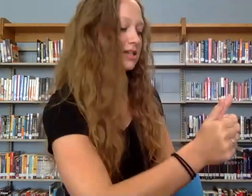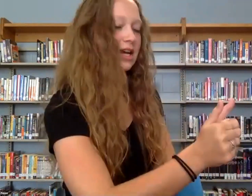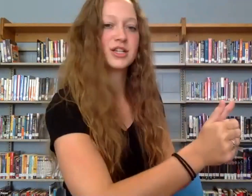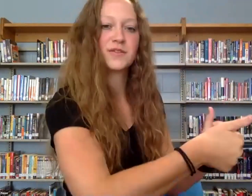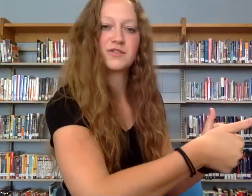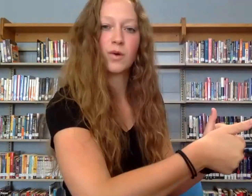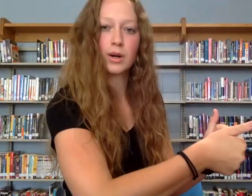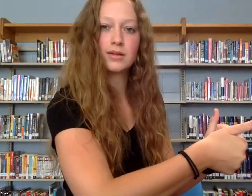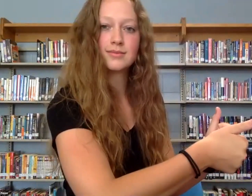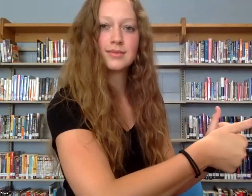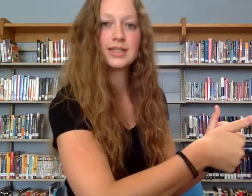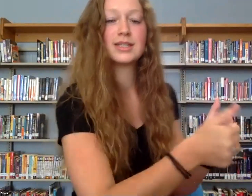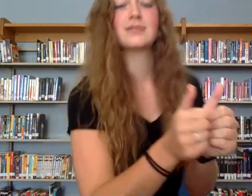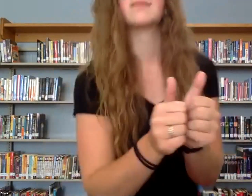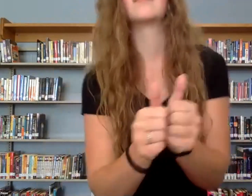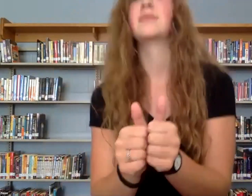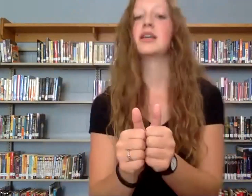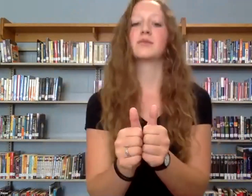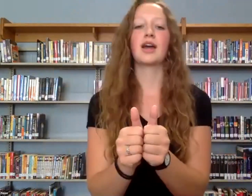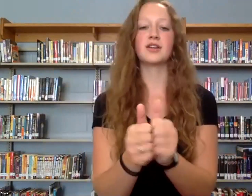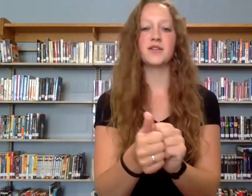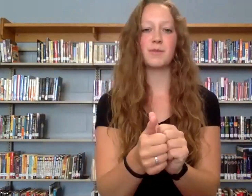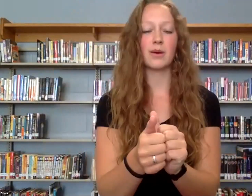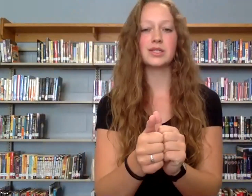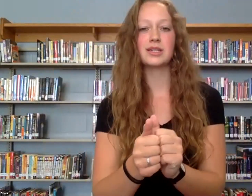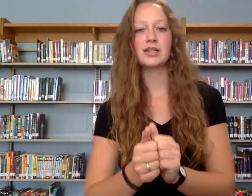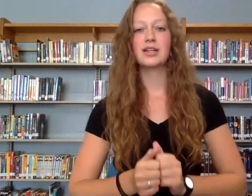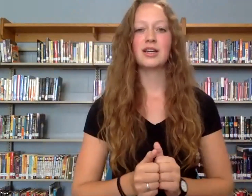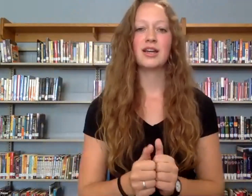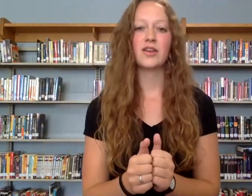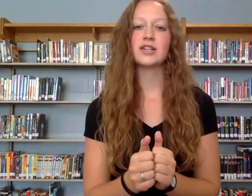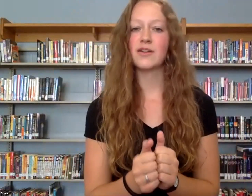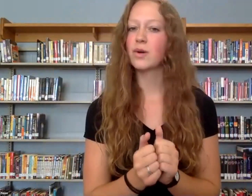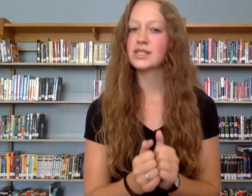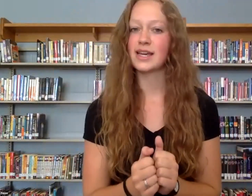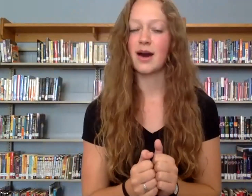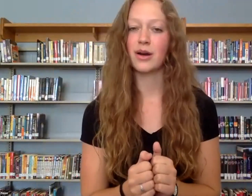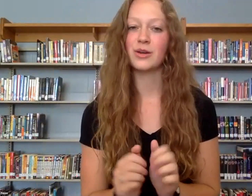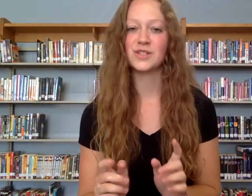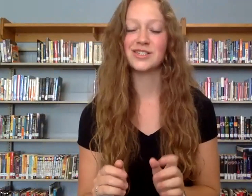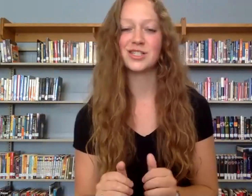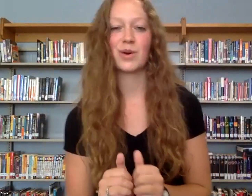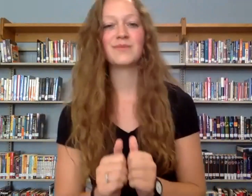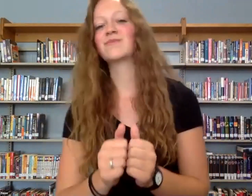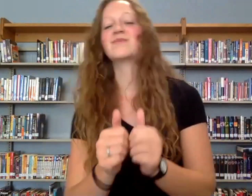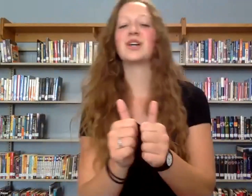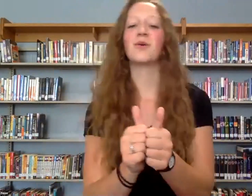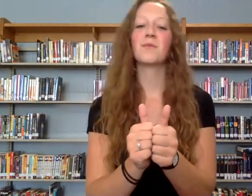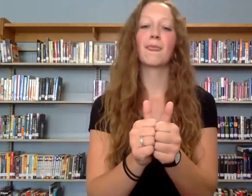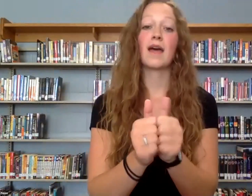and it shifts forward. The other one kind of shifts backward. There are several ways to say how are you. This is just one. So